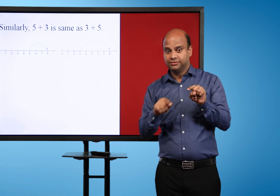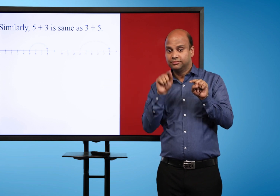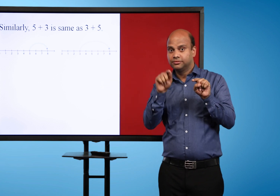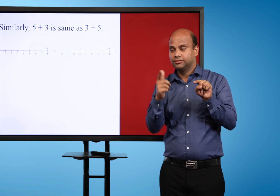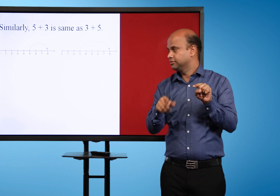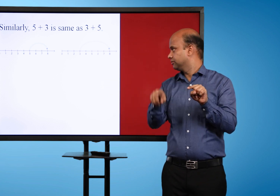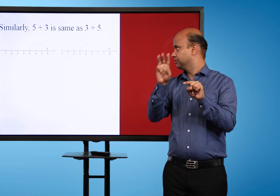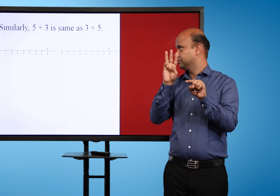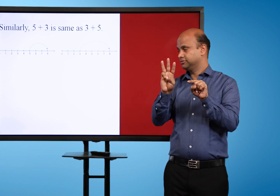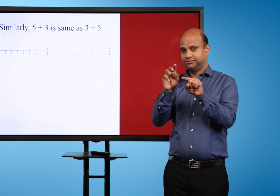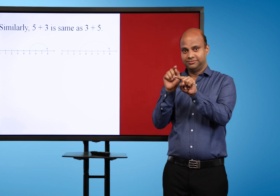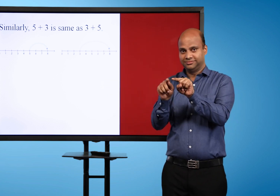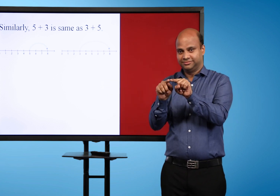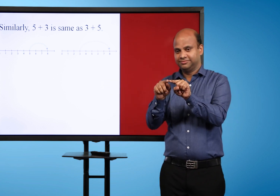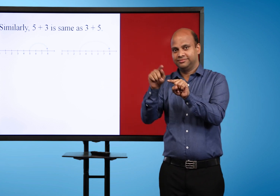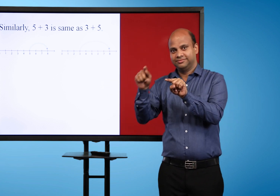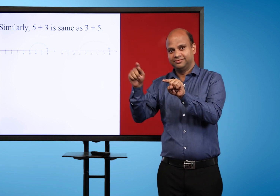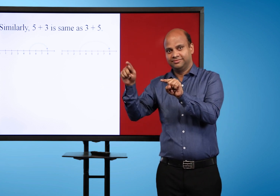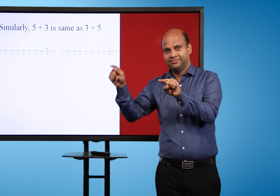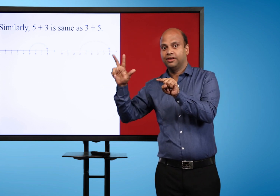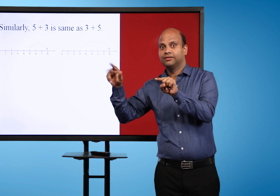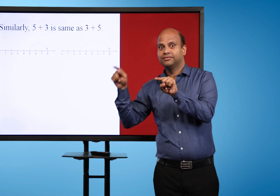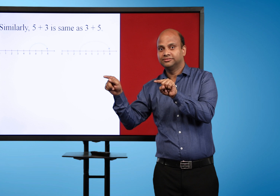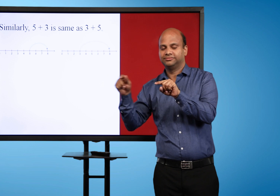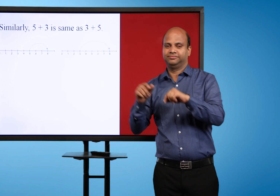and in the second one, from 3 to 8.